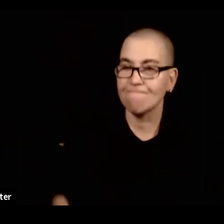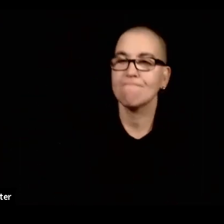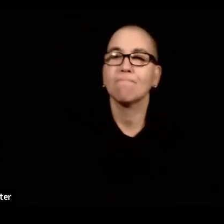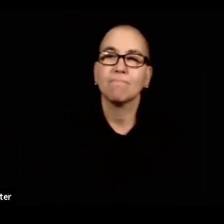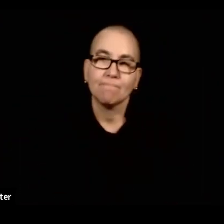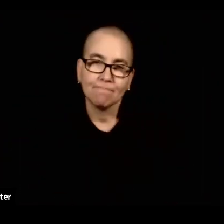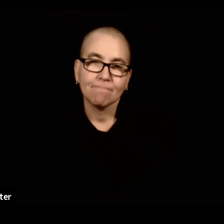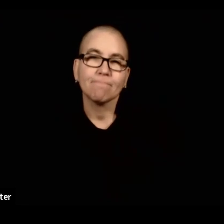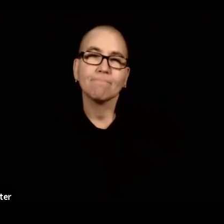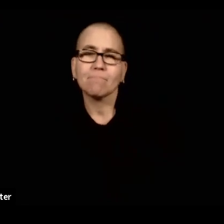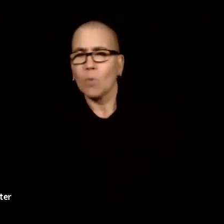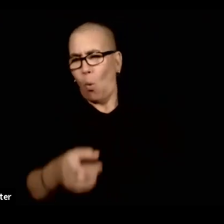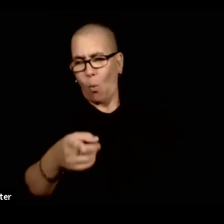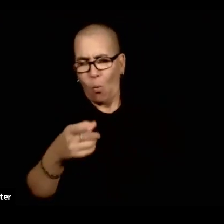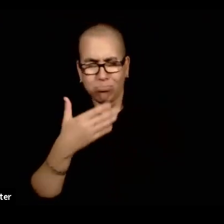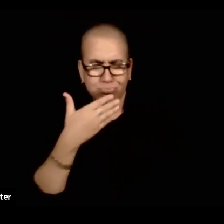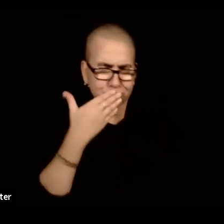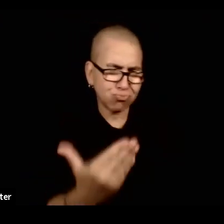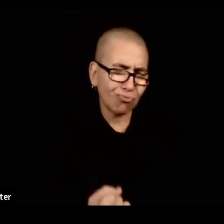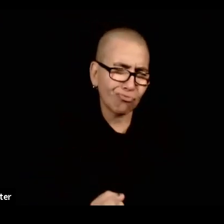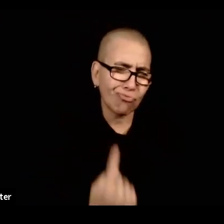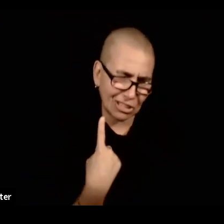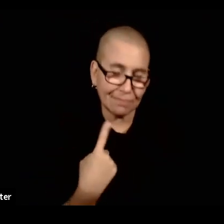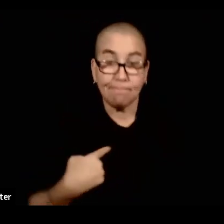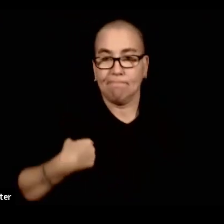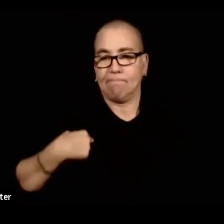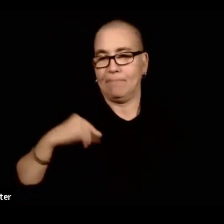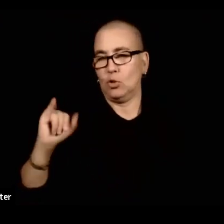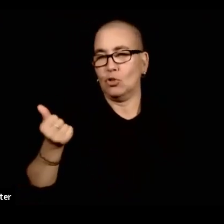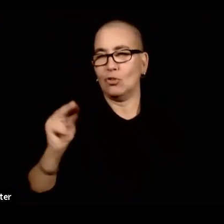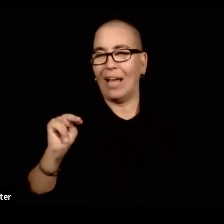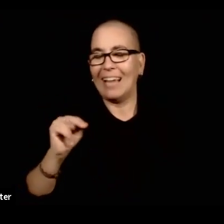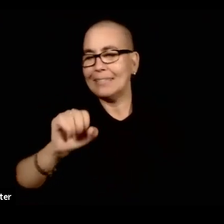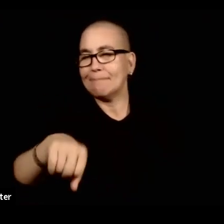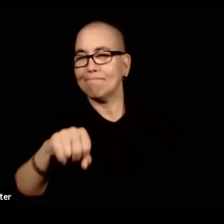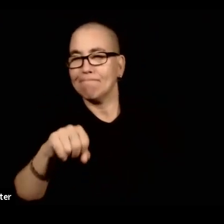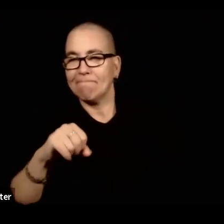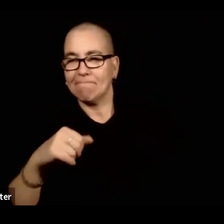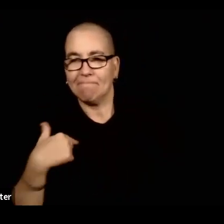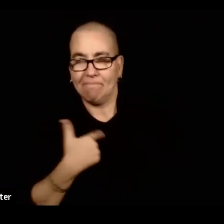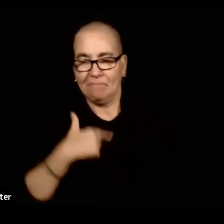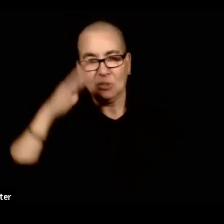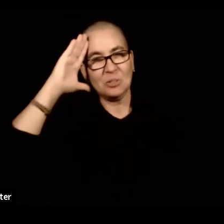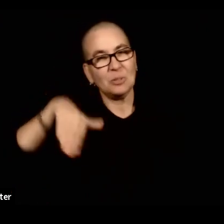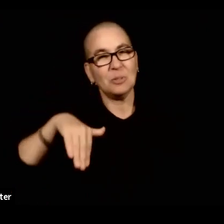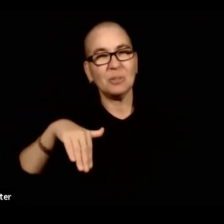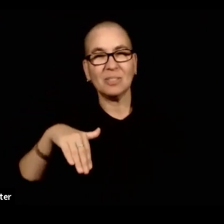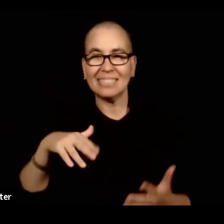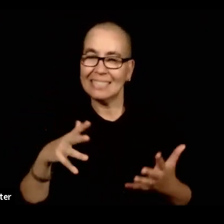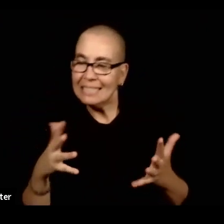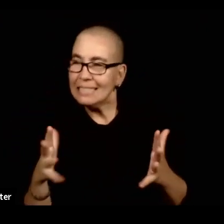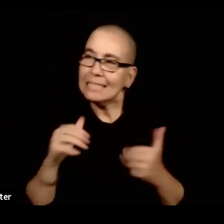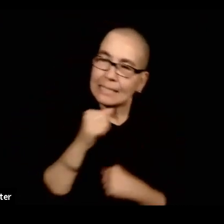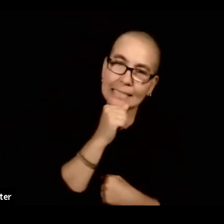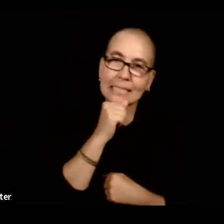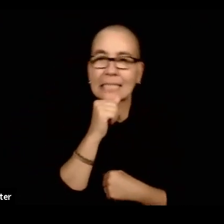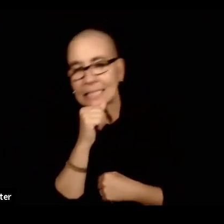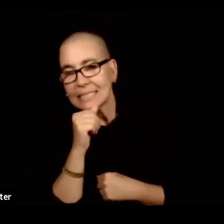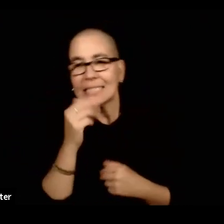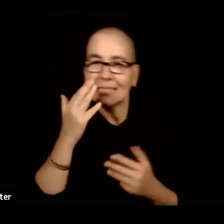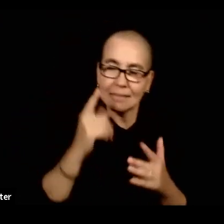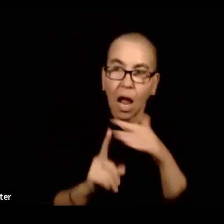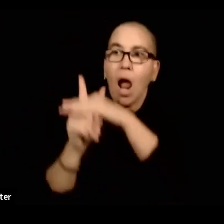kind of part of why, as we know that there continues to be new studies, new debate,